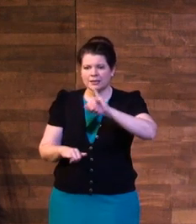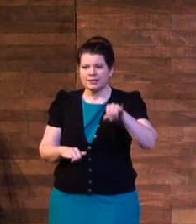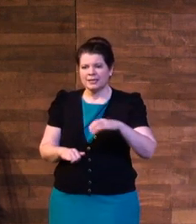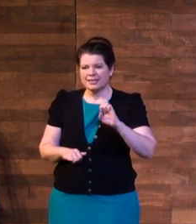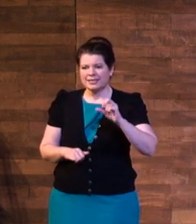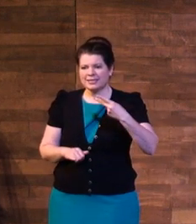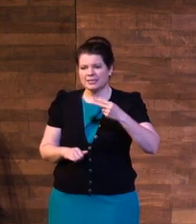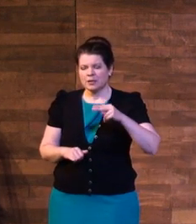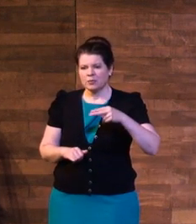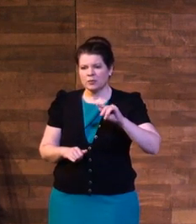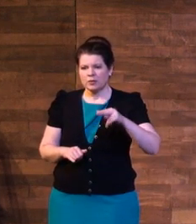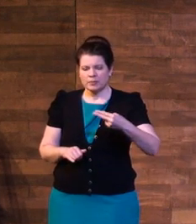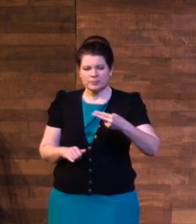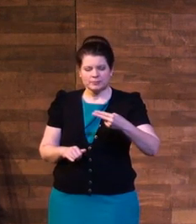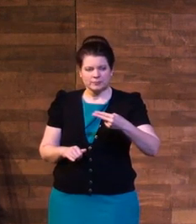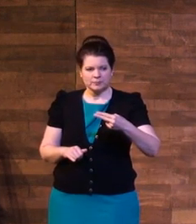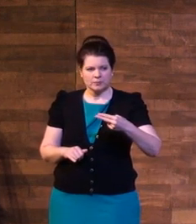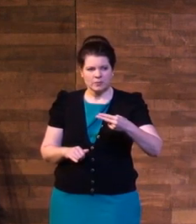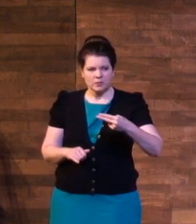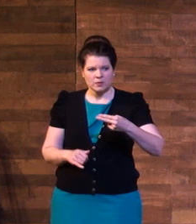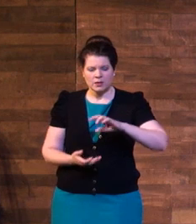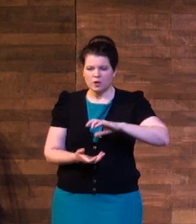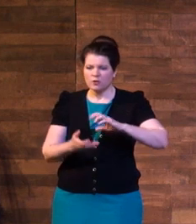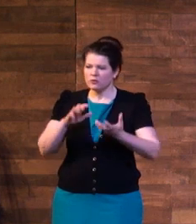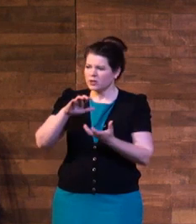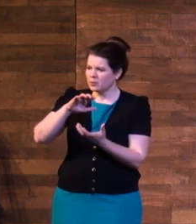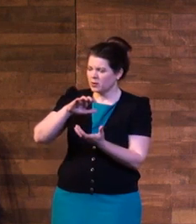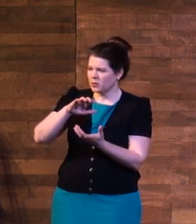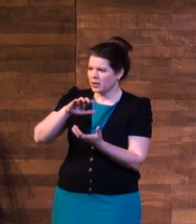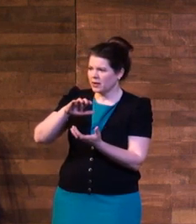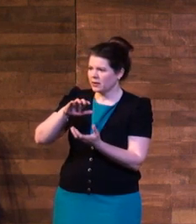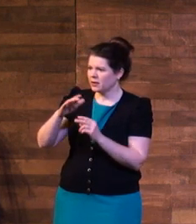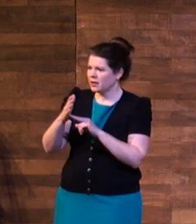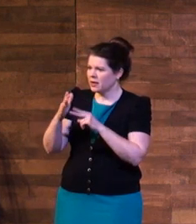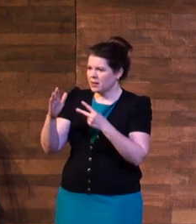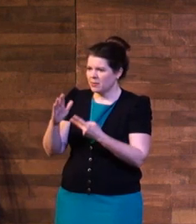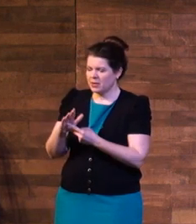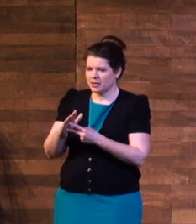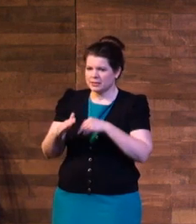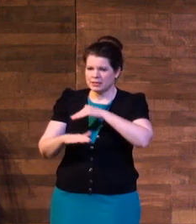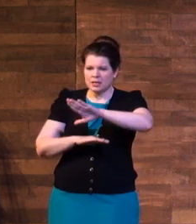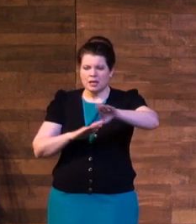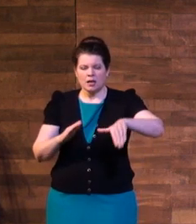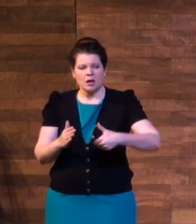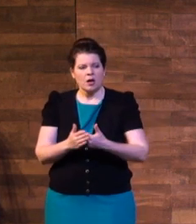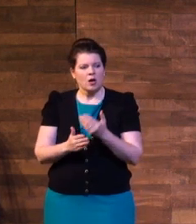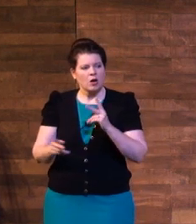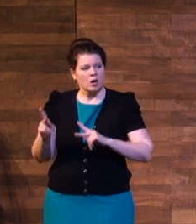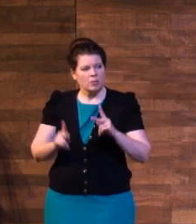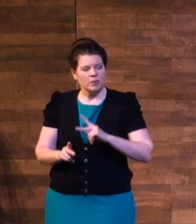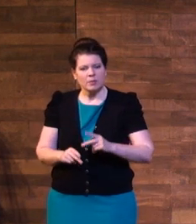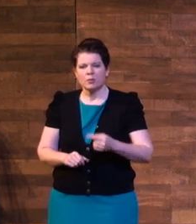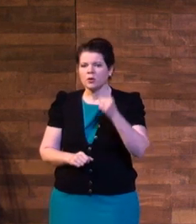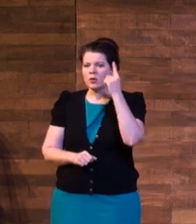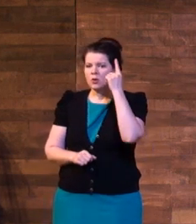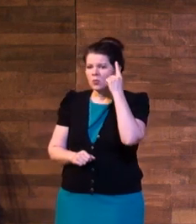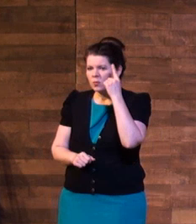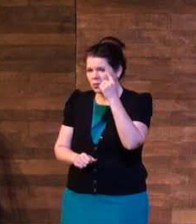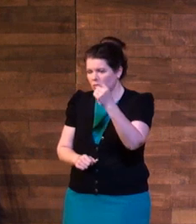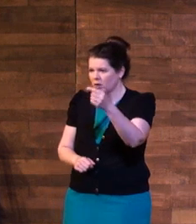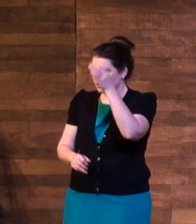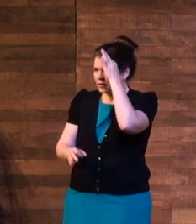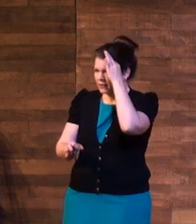also means that anyone in this world is one faithful decision away from God being a redeeming force through